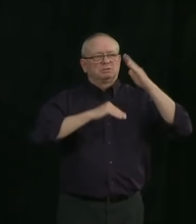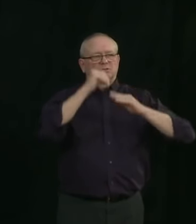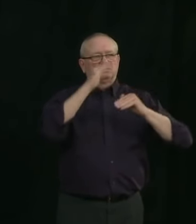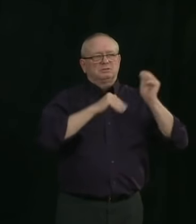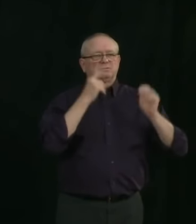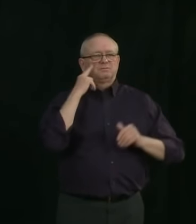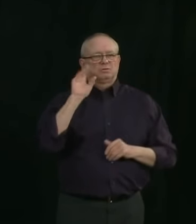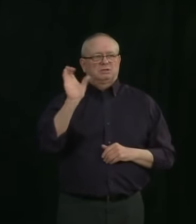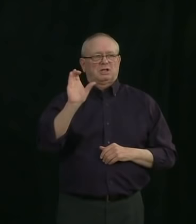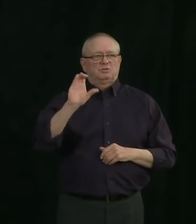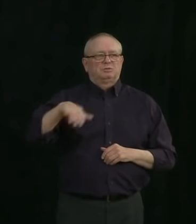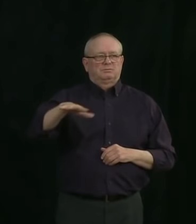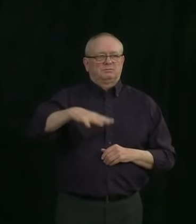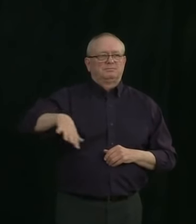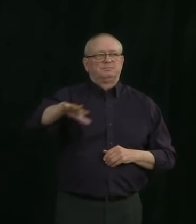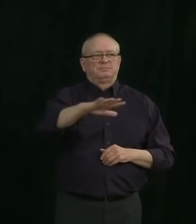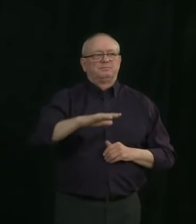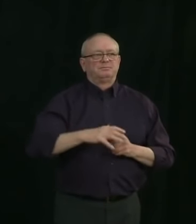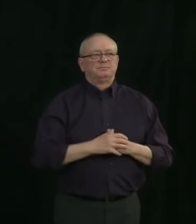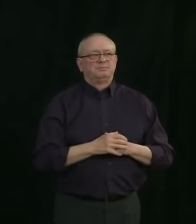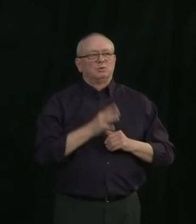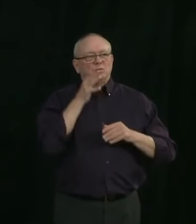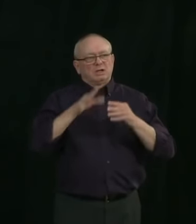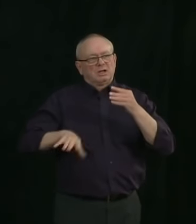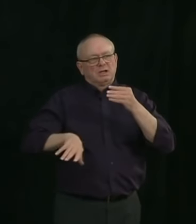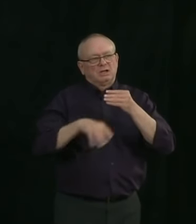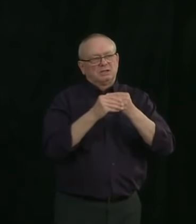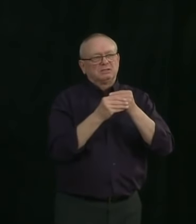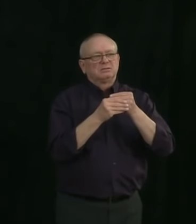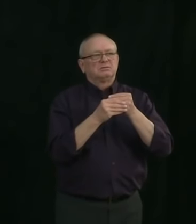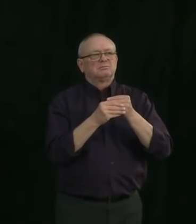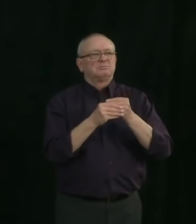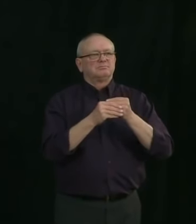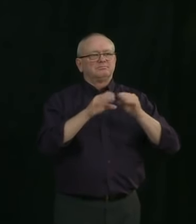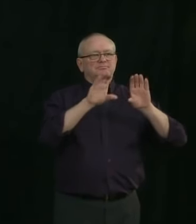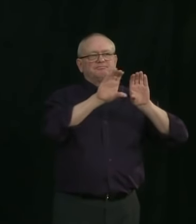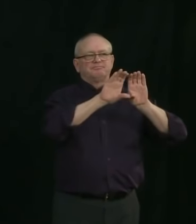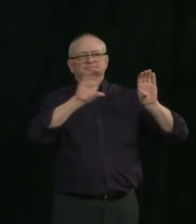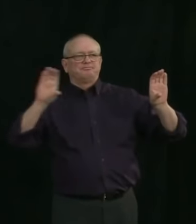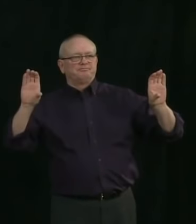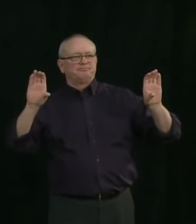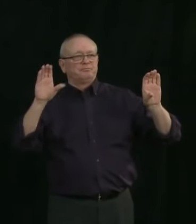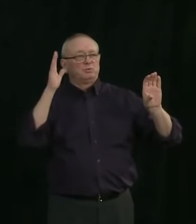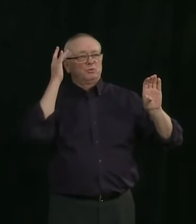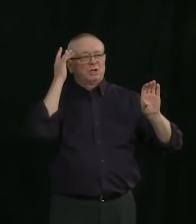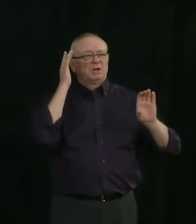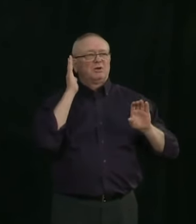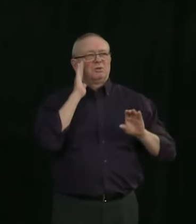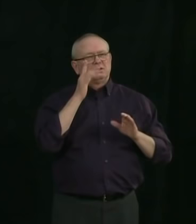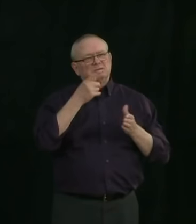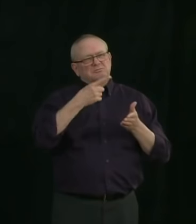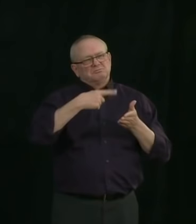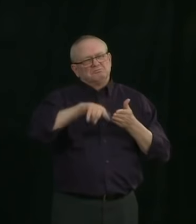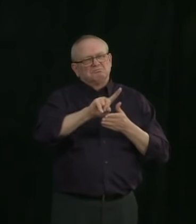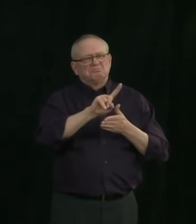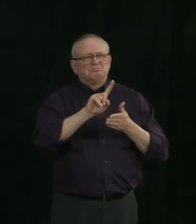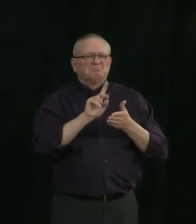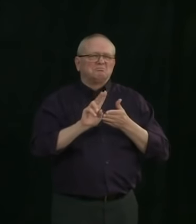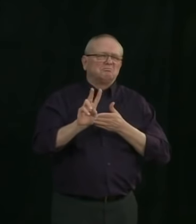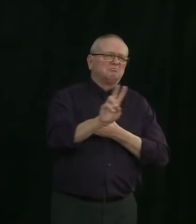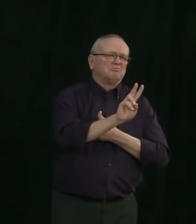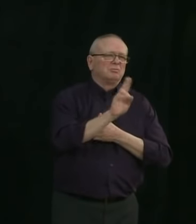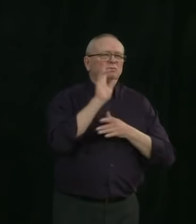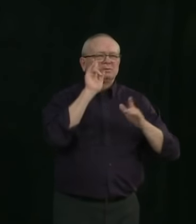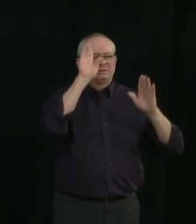in Calgary to help support an expected surge of COVID-19 patients in the weeks ahead. On behalf of the Premier,